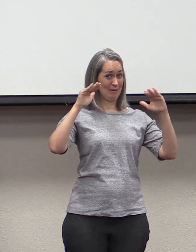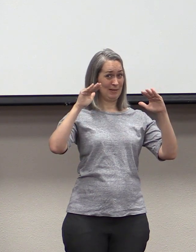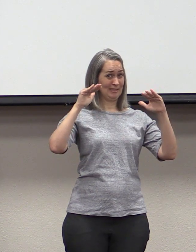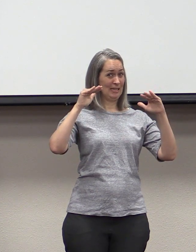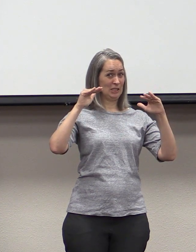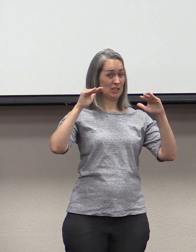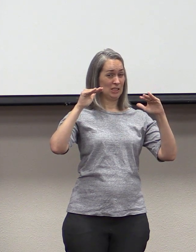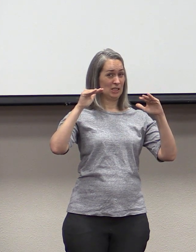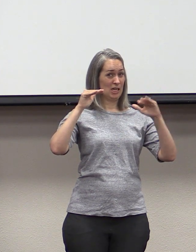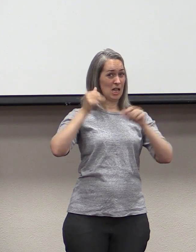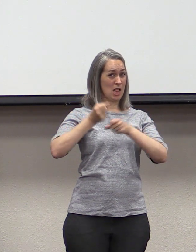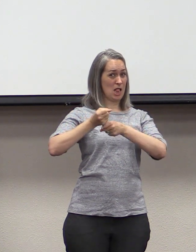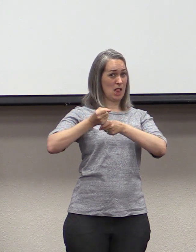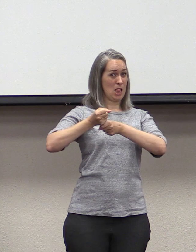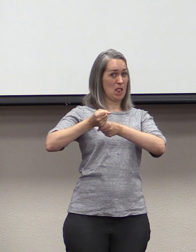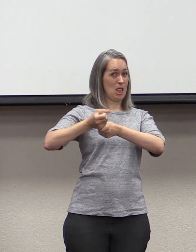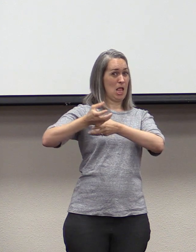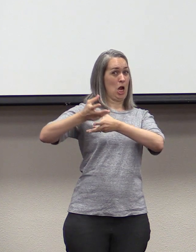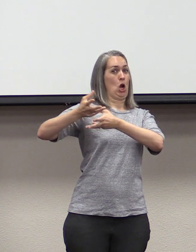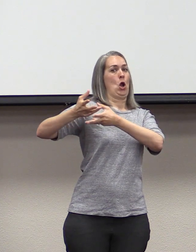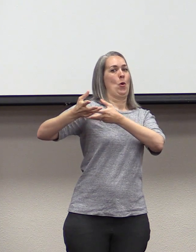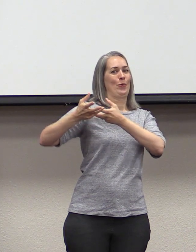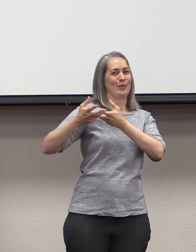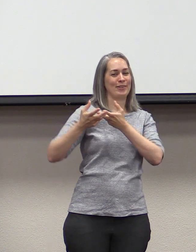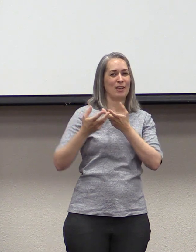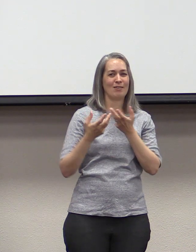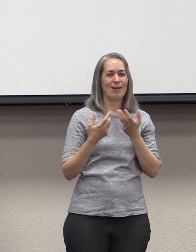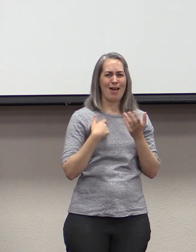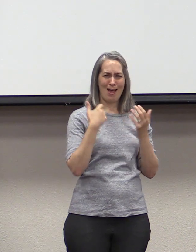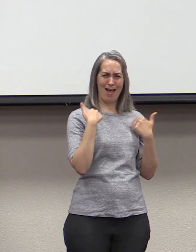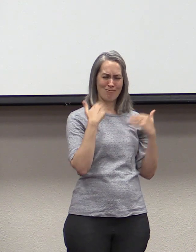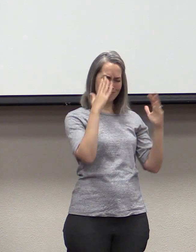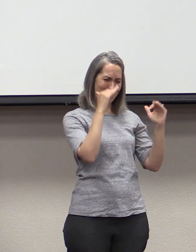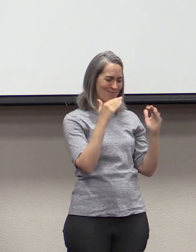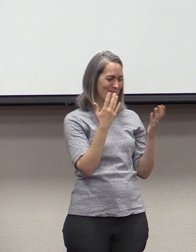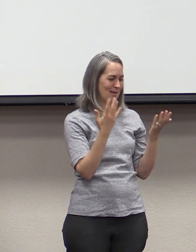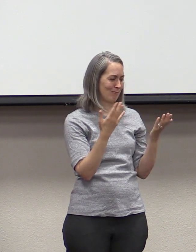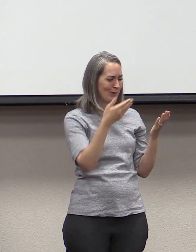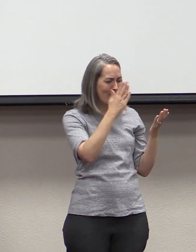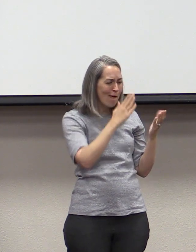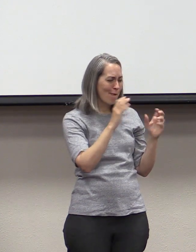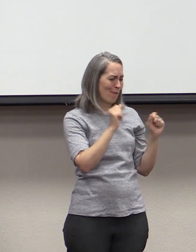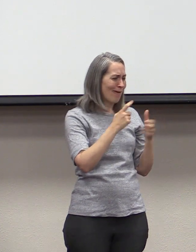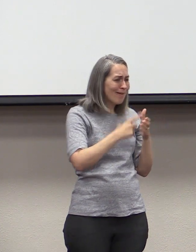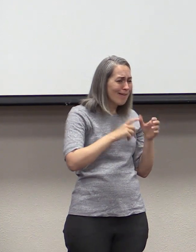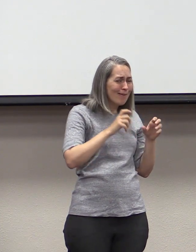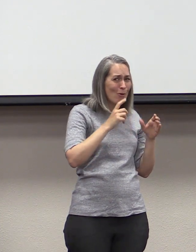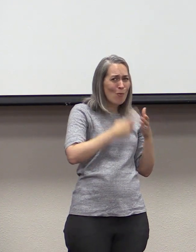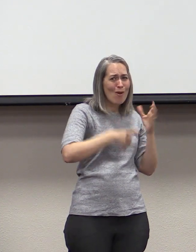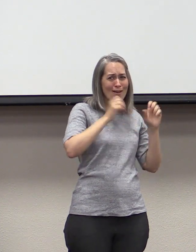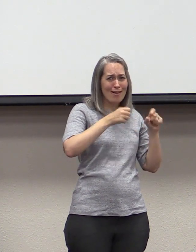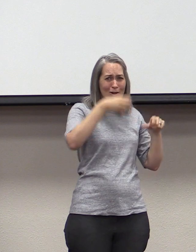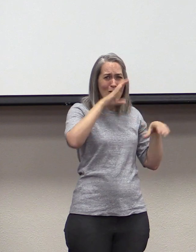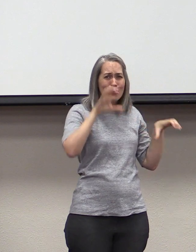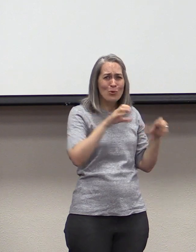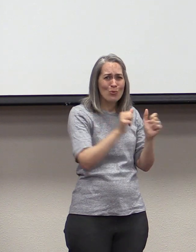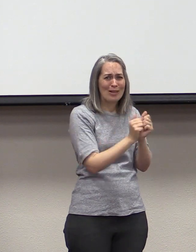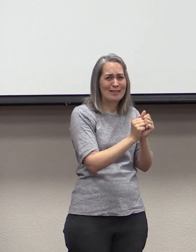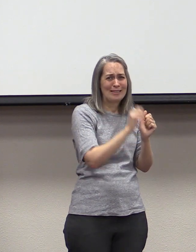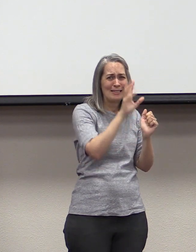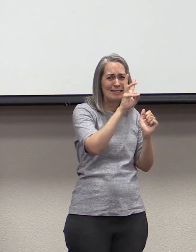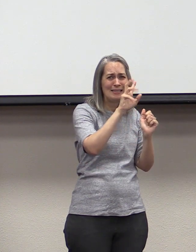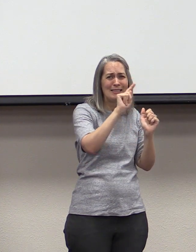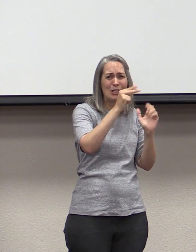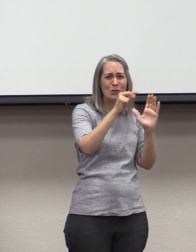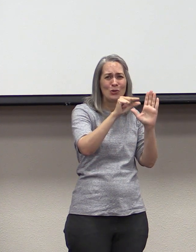expectations of what God could do with sixth graders, right? I had to allow God to work and give